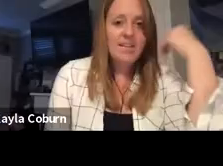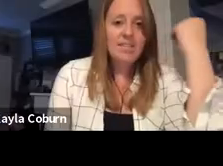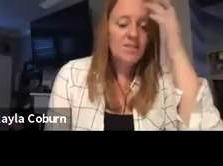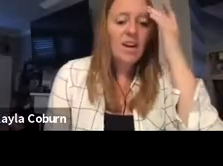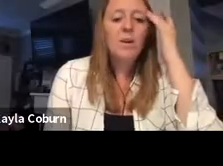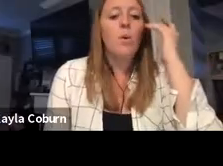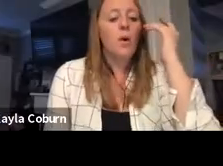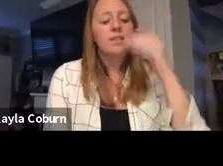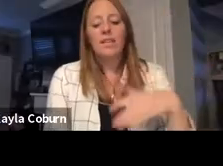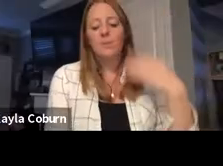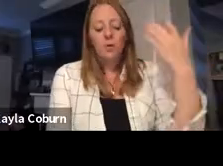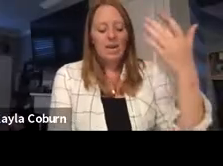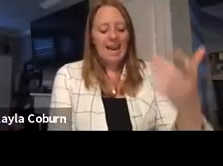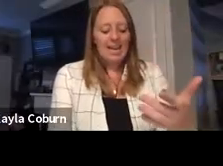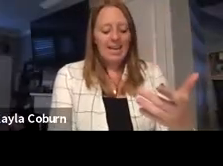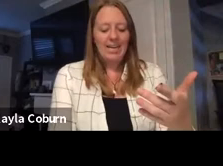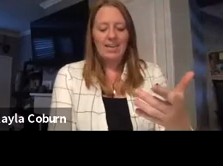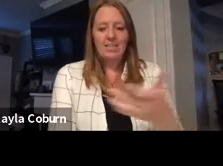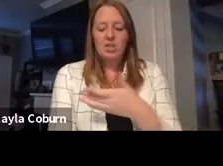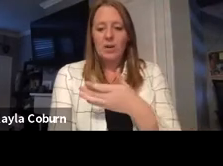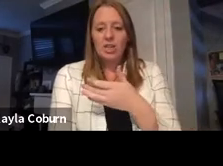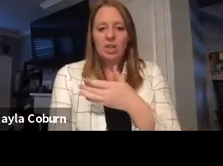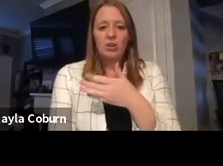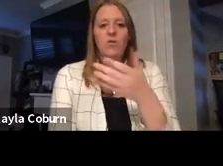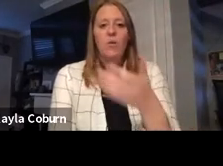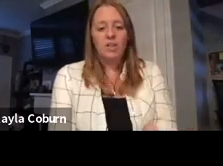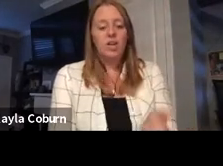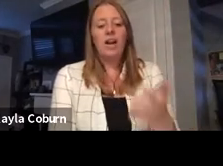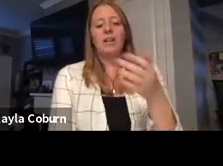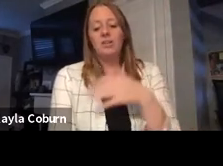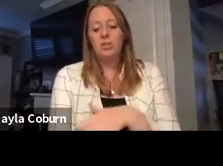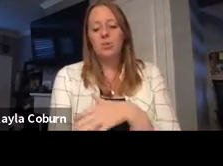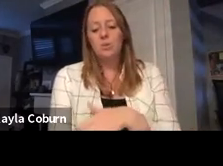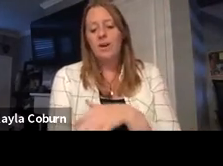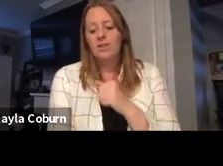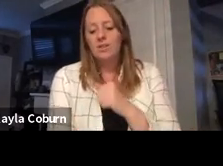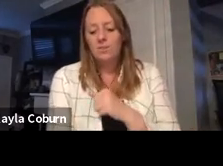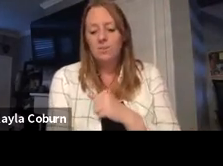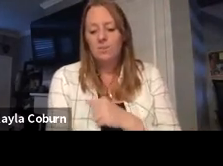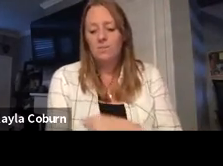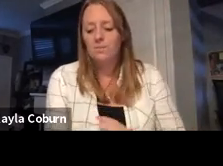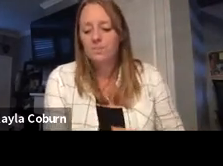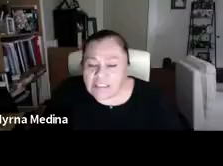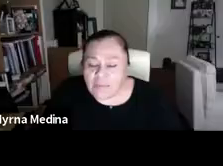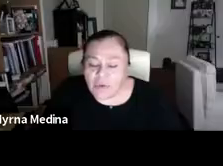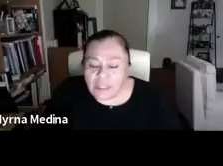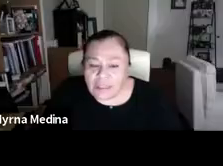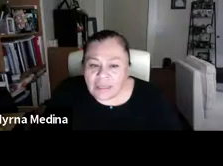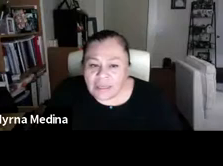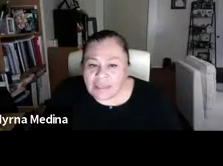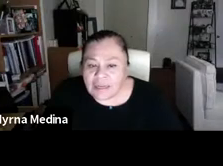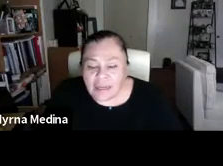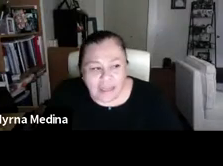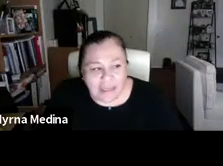And it's just very important to keep creating a situation for the child to respond to. Y es